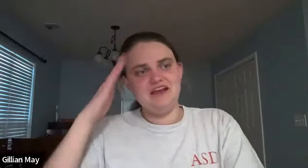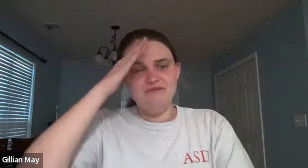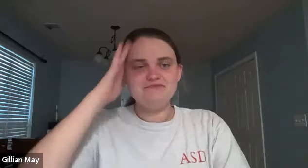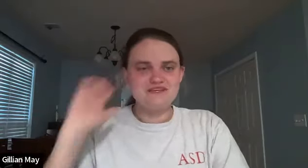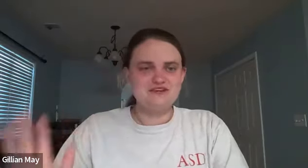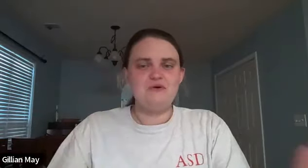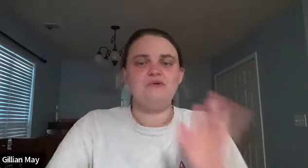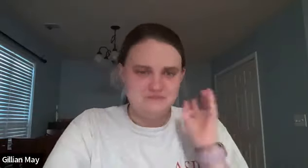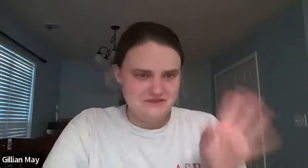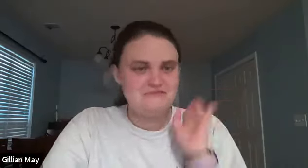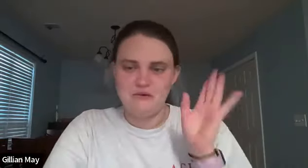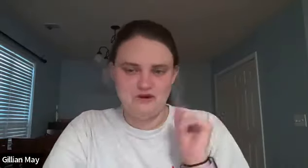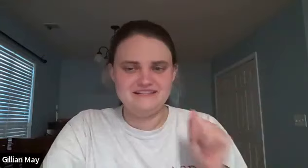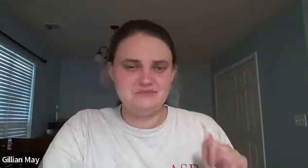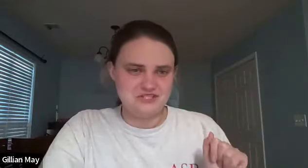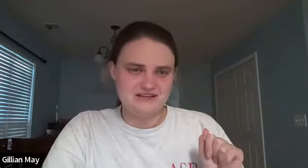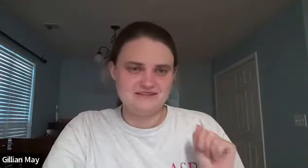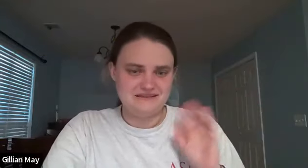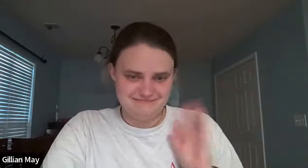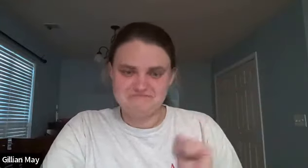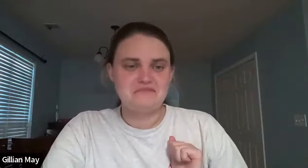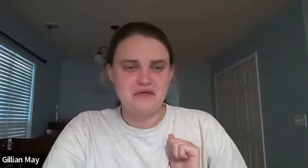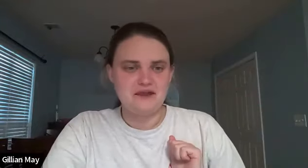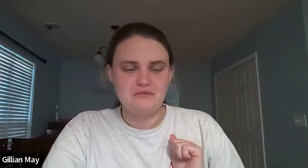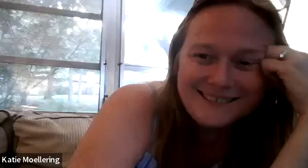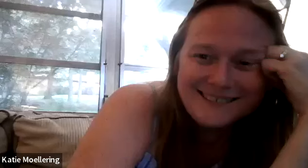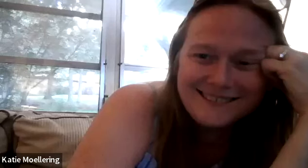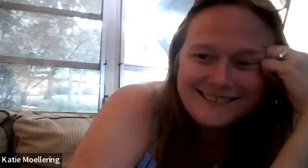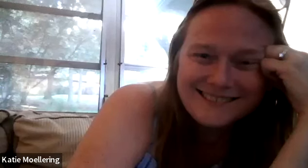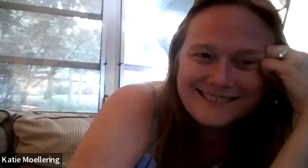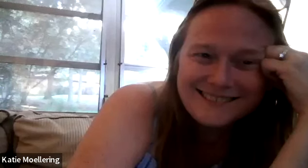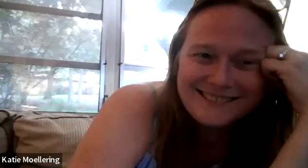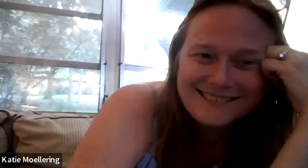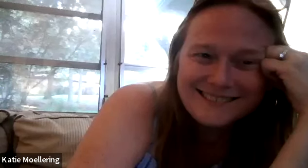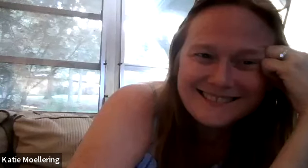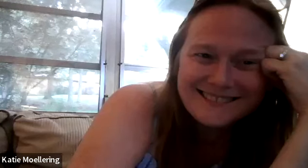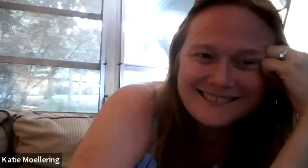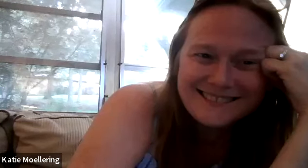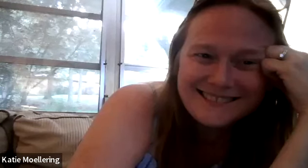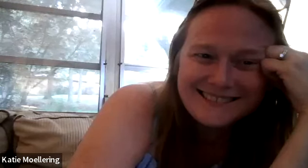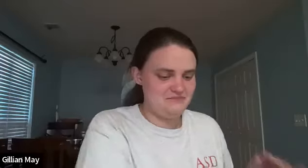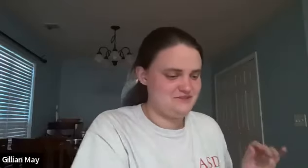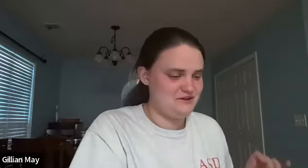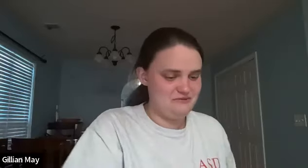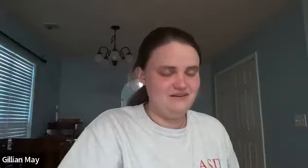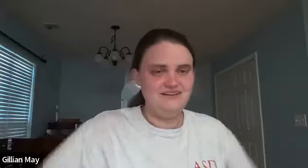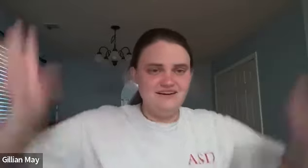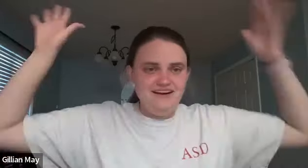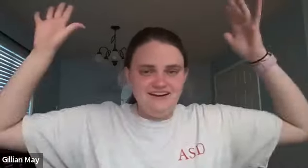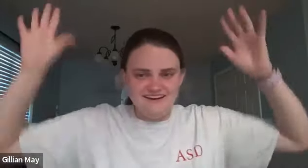Yeah. So we'll keep it there. I wanted to double check because I was like, but yes, I will be done with camp. So Okay, I